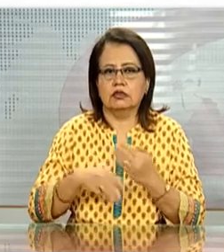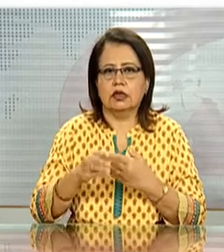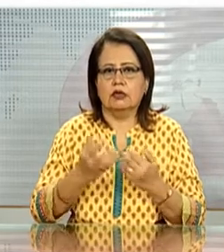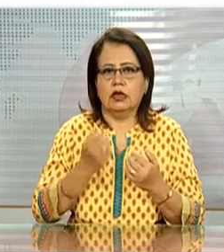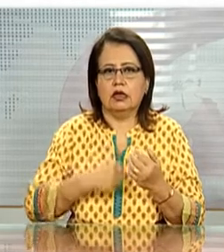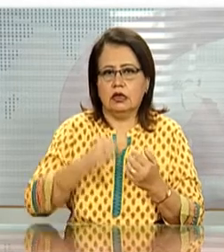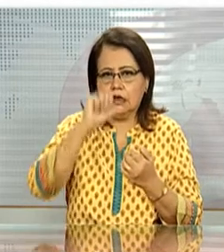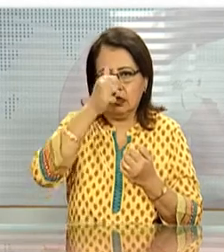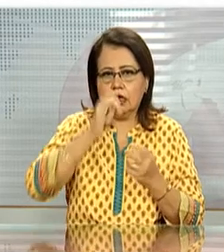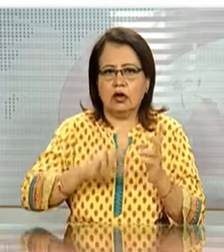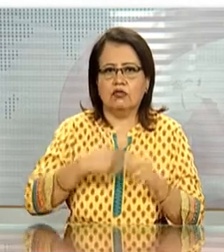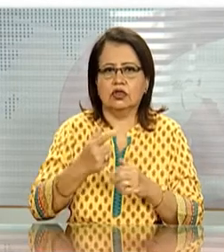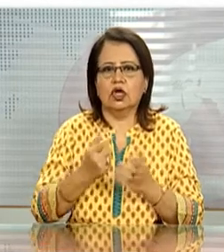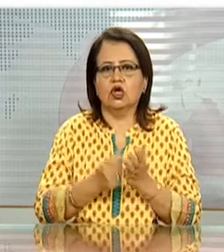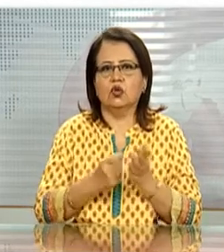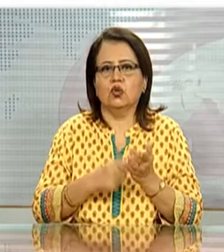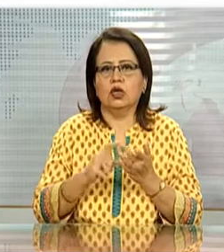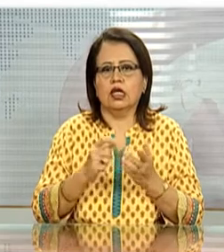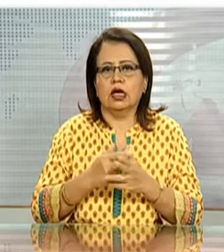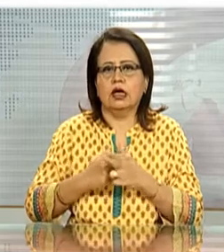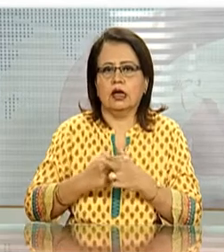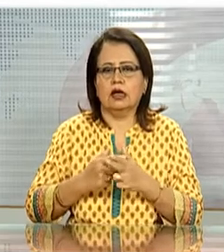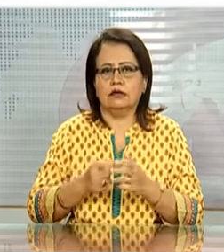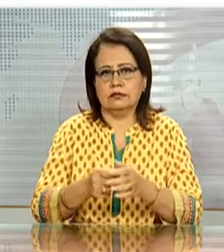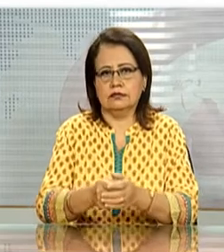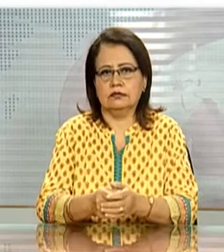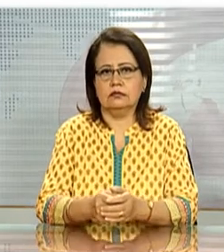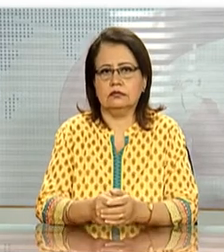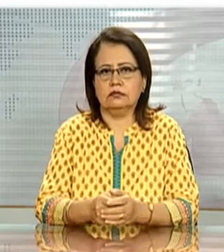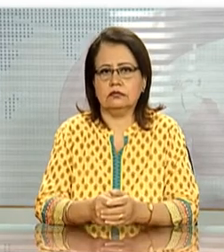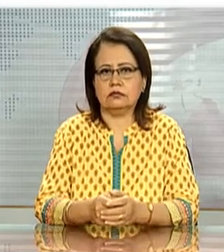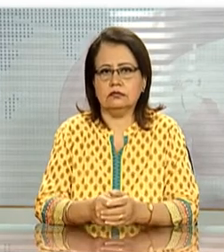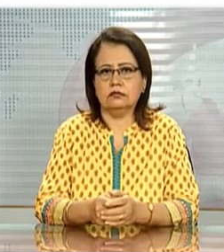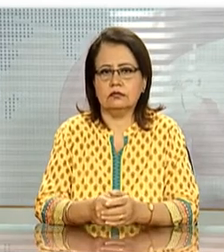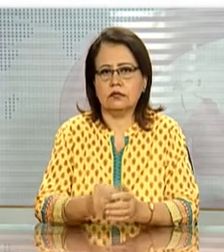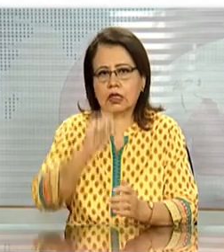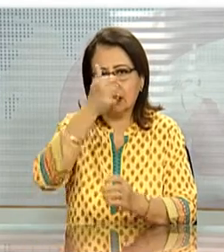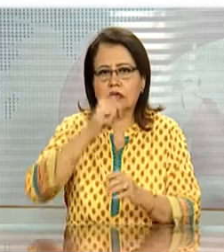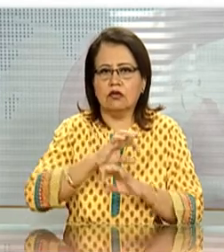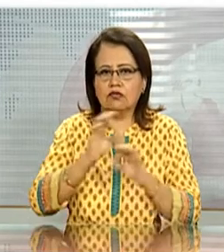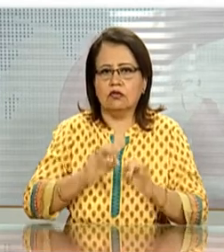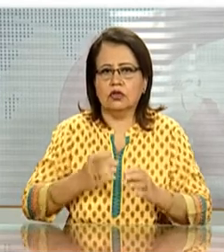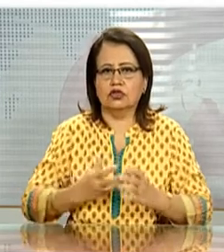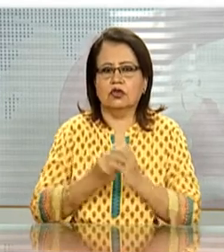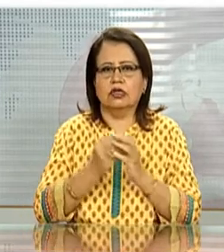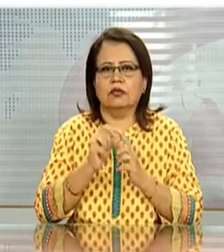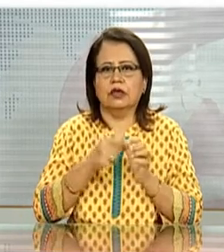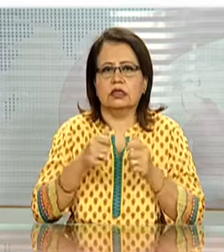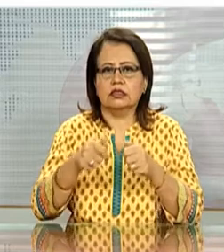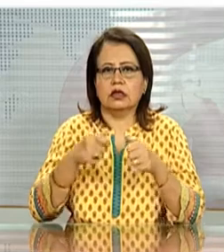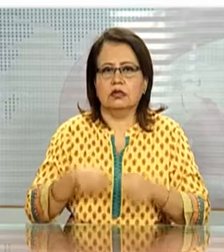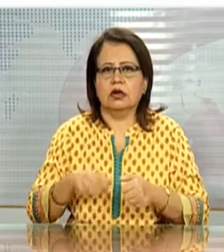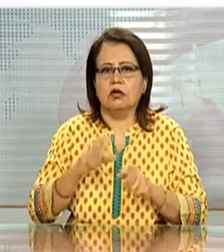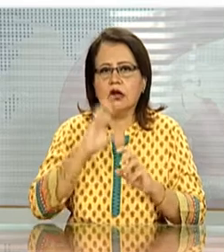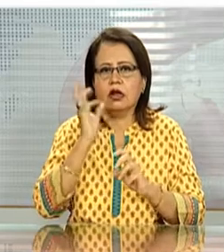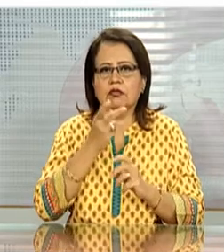being taken by India after the URI terror attack India will formally join the Paris agreement